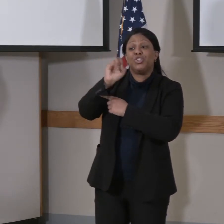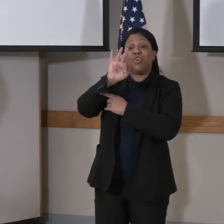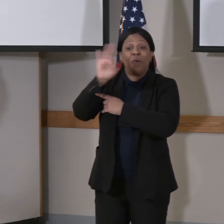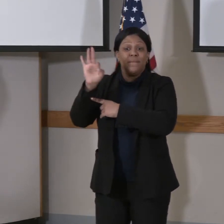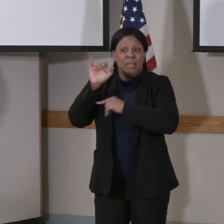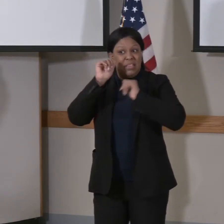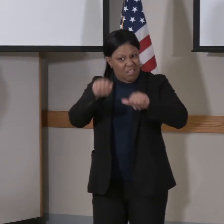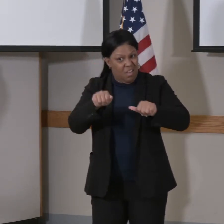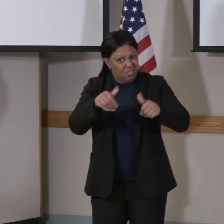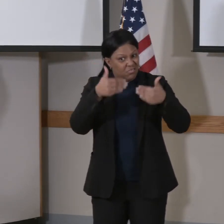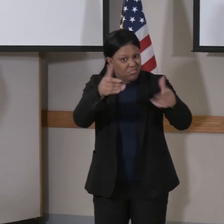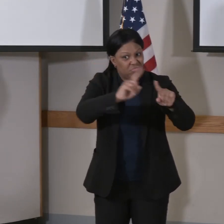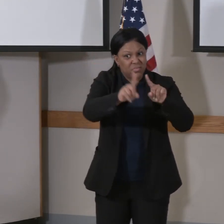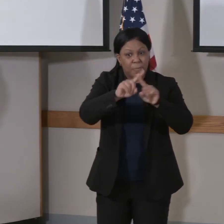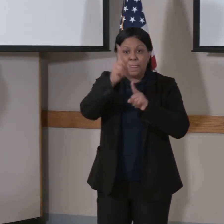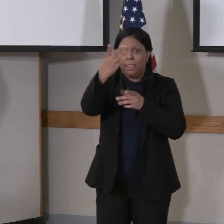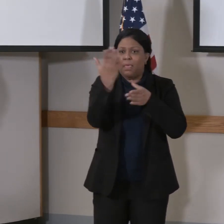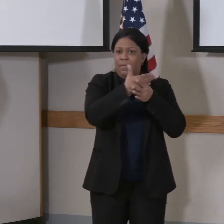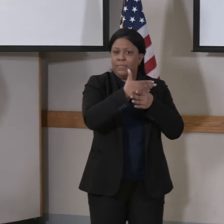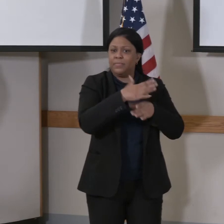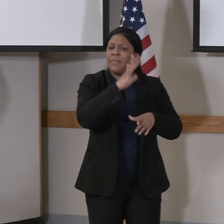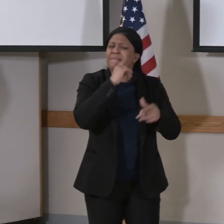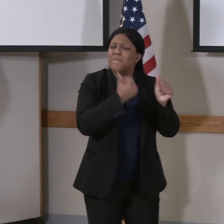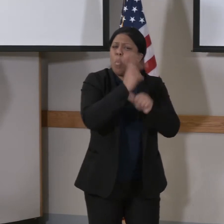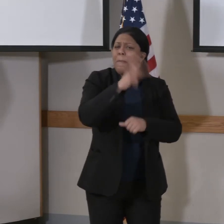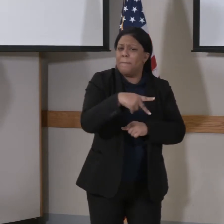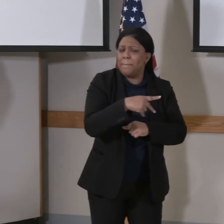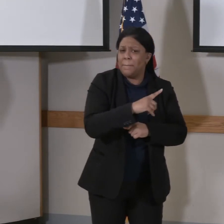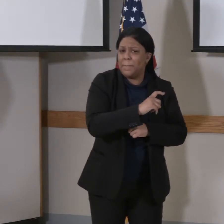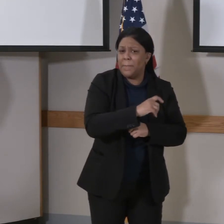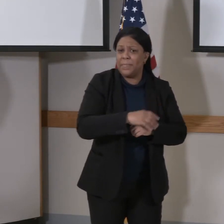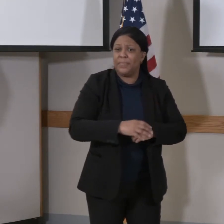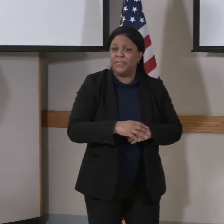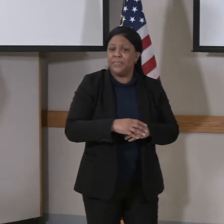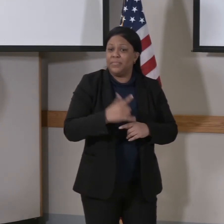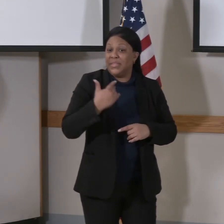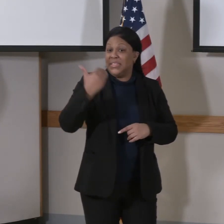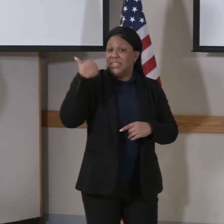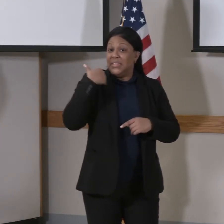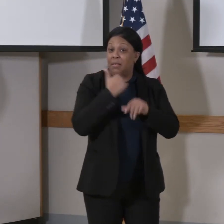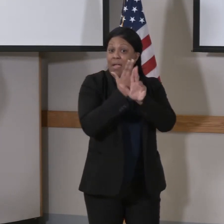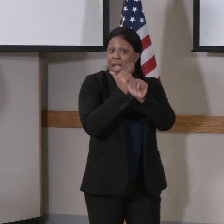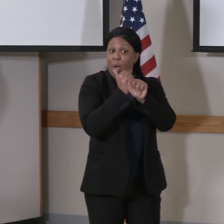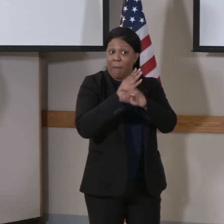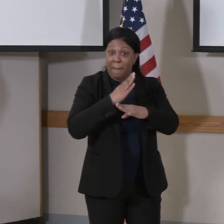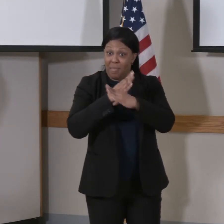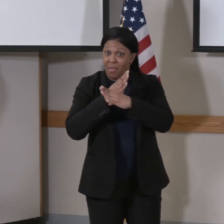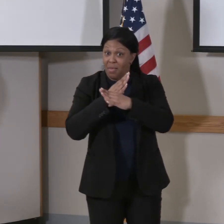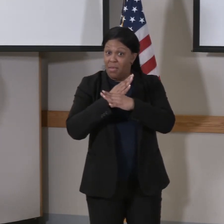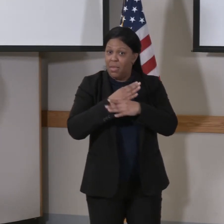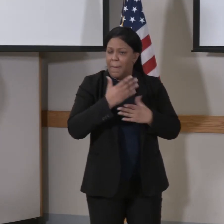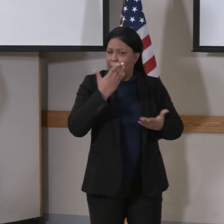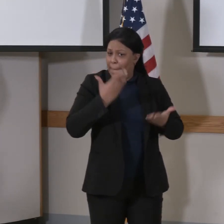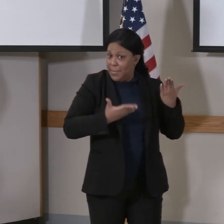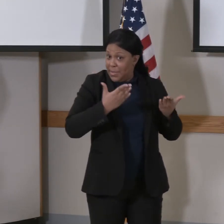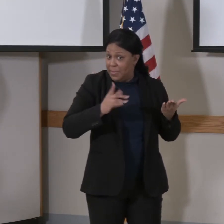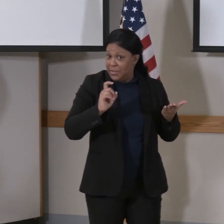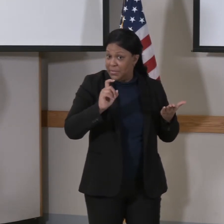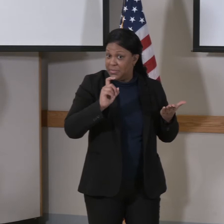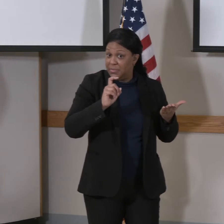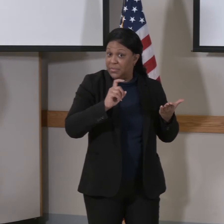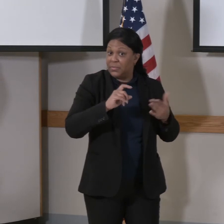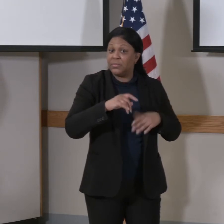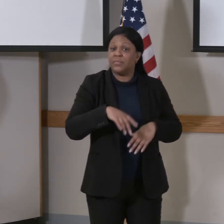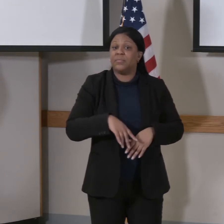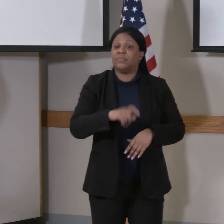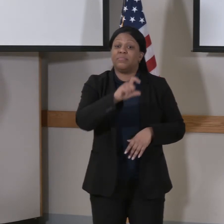follow up, so cases where freeways have been blocked, it may have, caught authorities off guard to a certain extent. Considering the